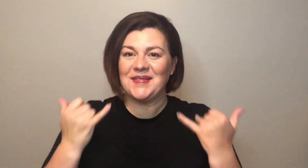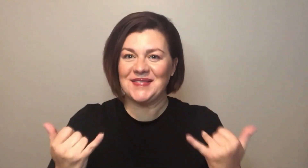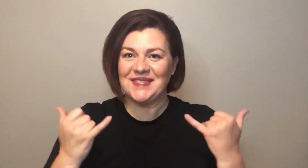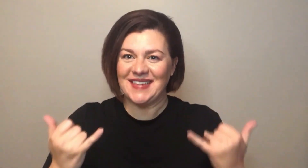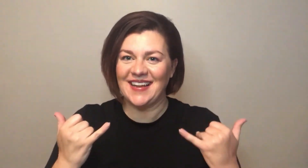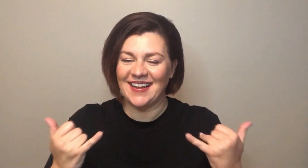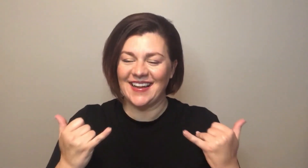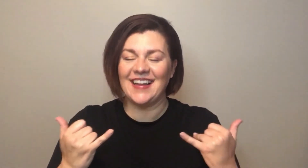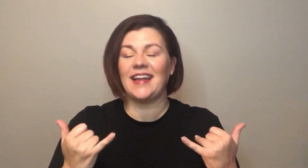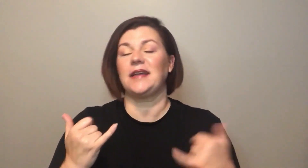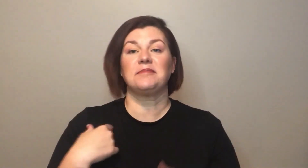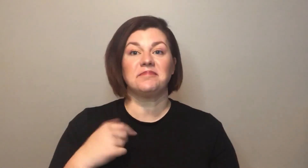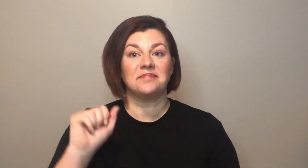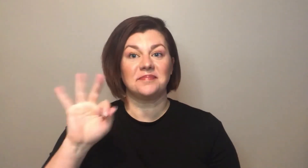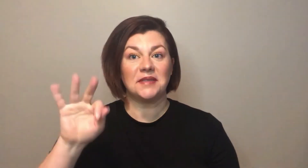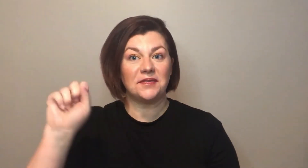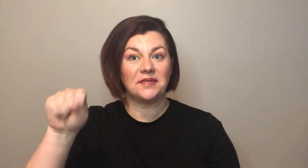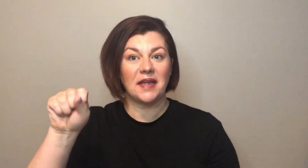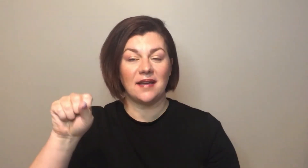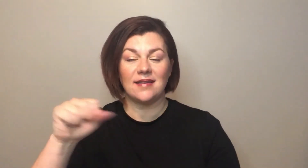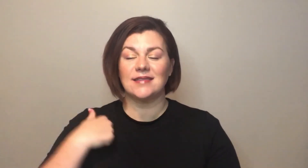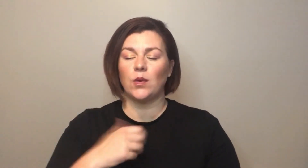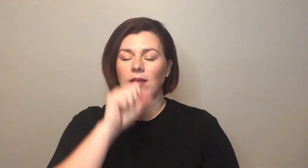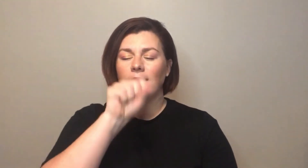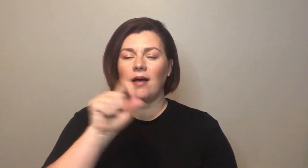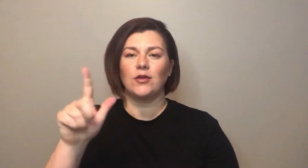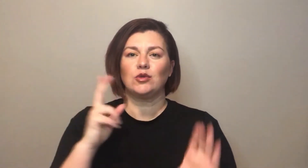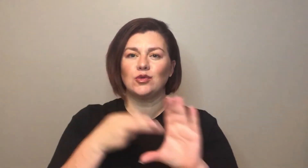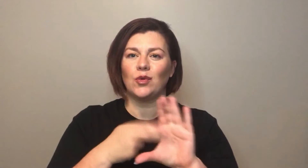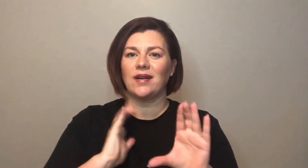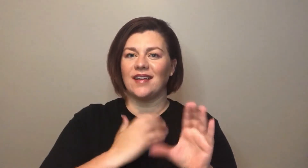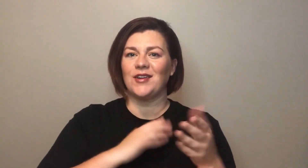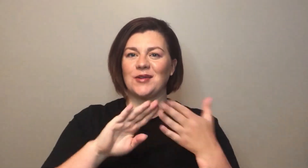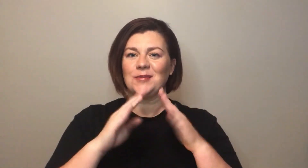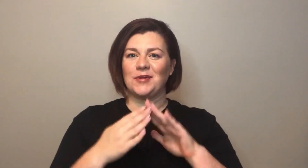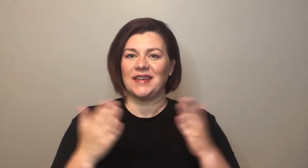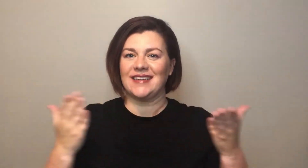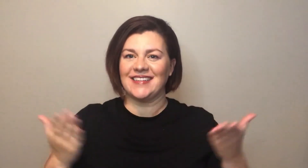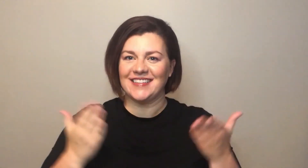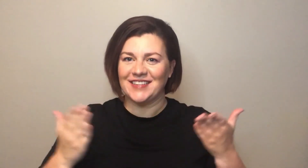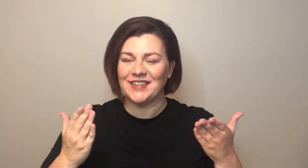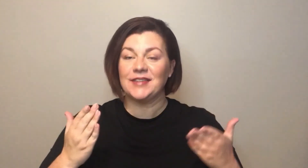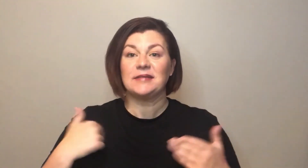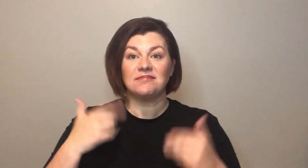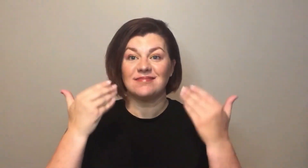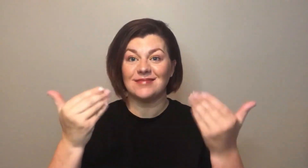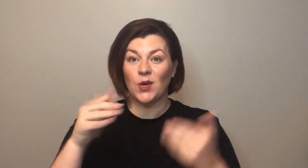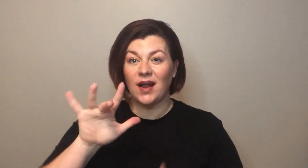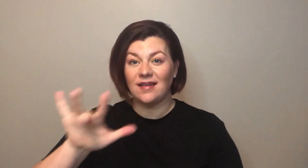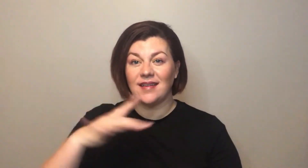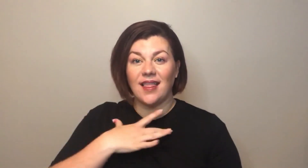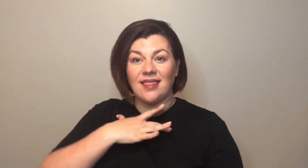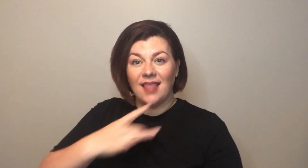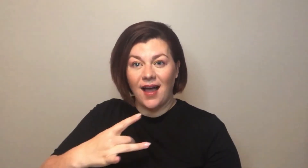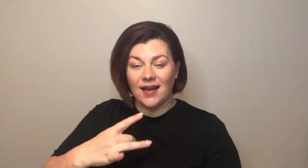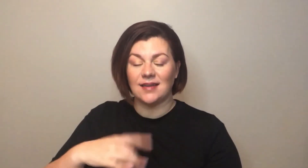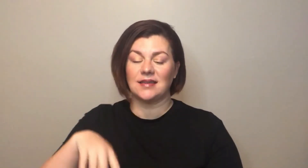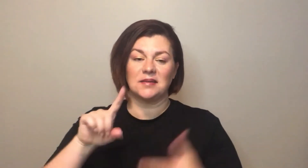video today. If you did enjoy it, I would love it for you to join our community here. Go ahead and click that